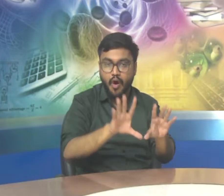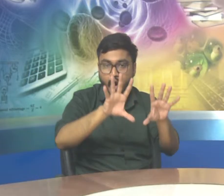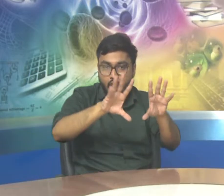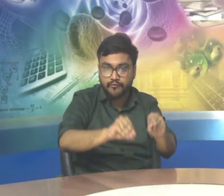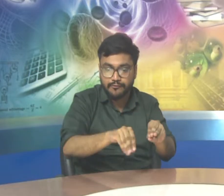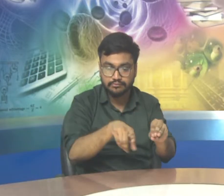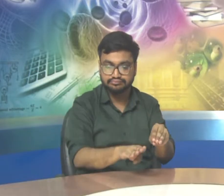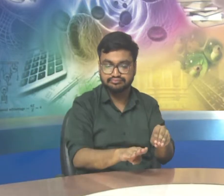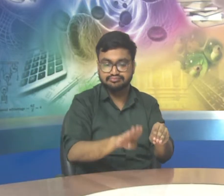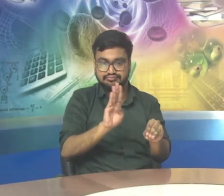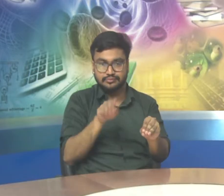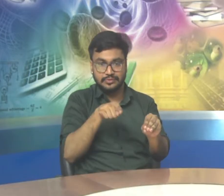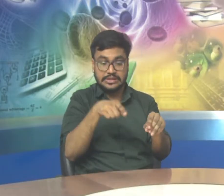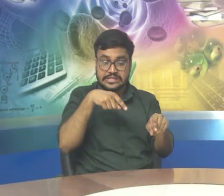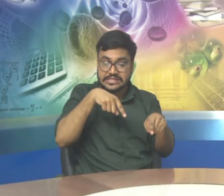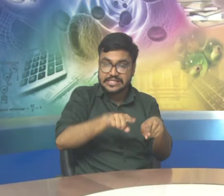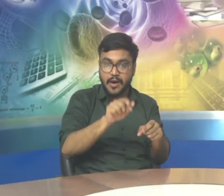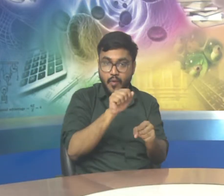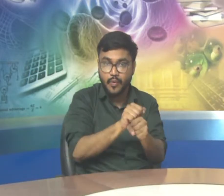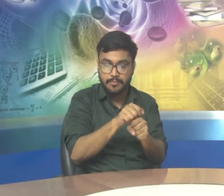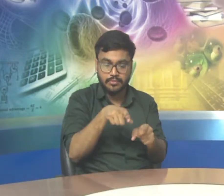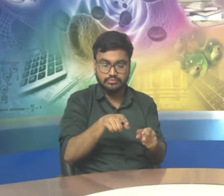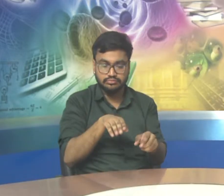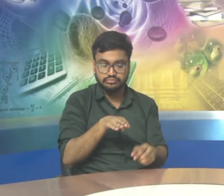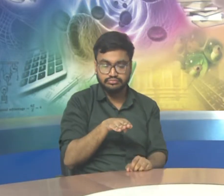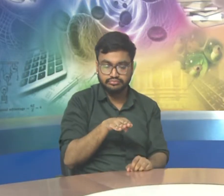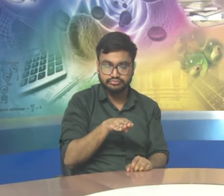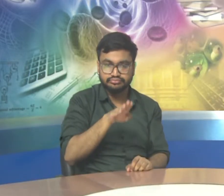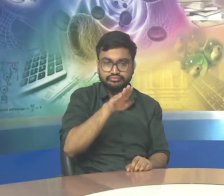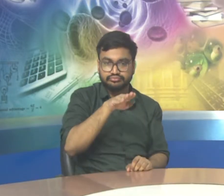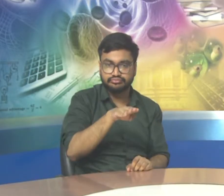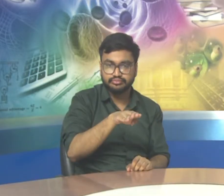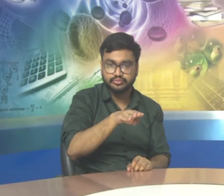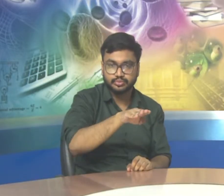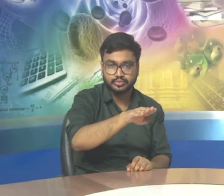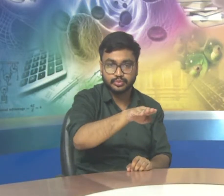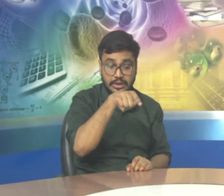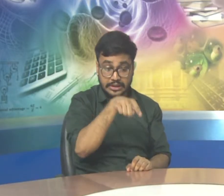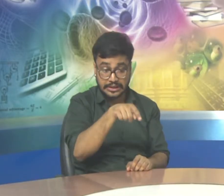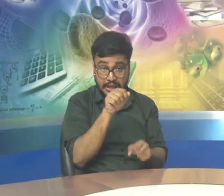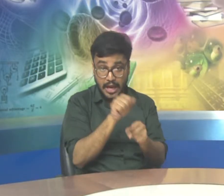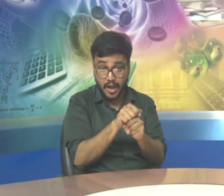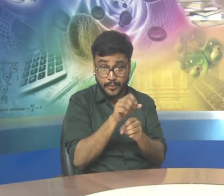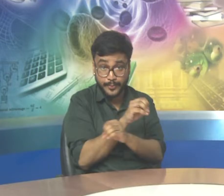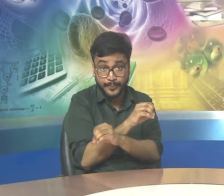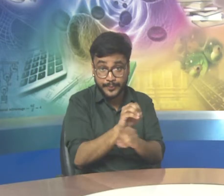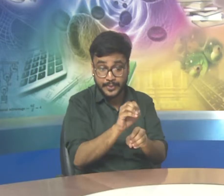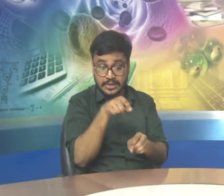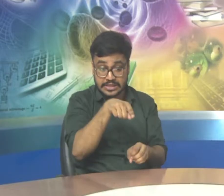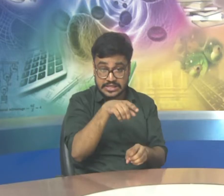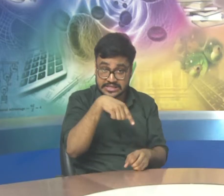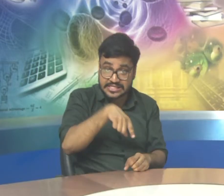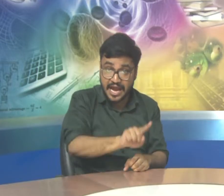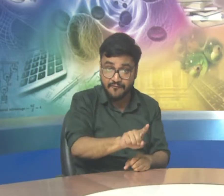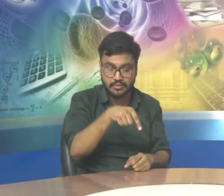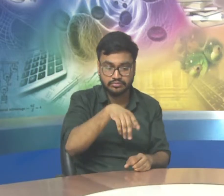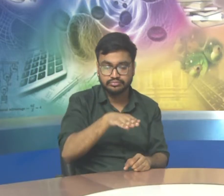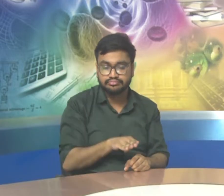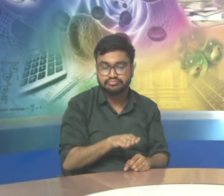change. Since there is no change in motion, then no net work is done on